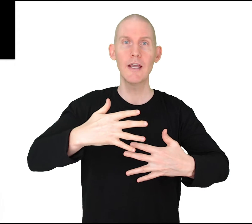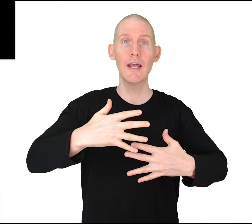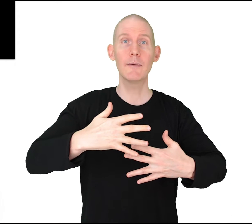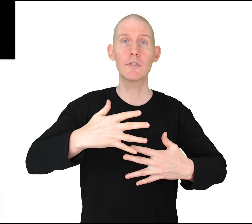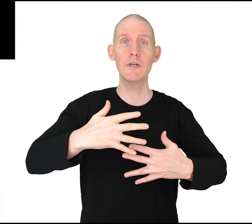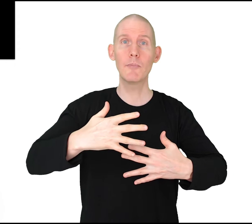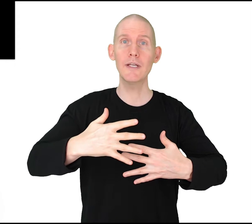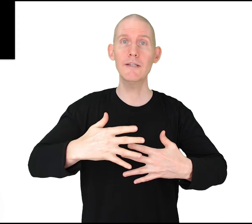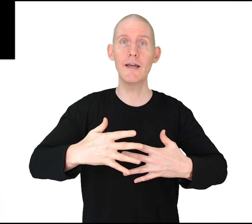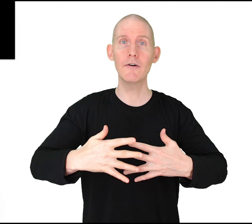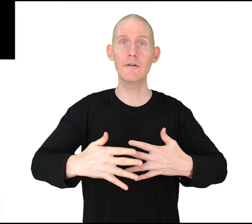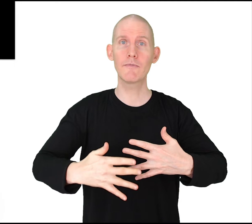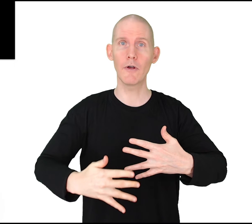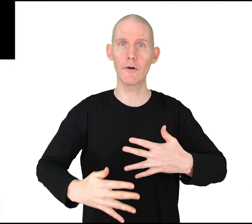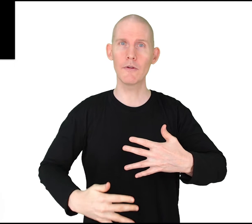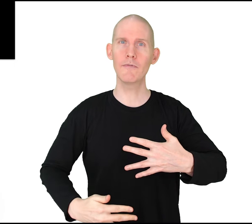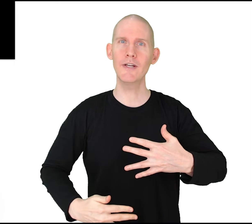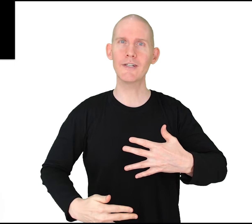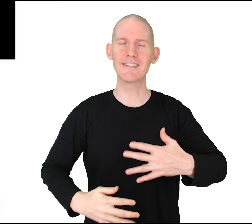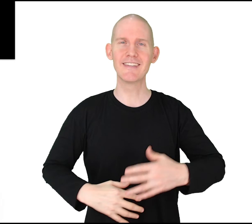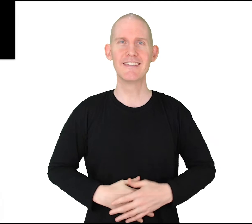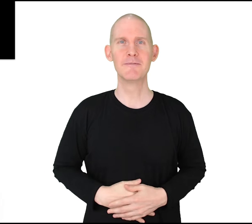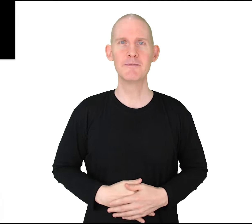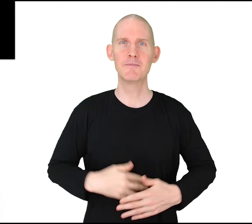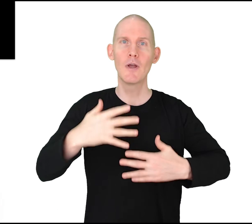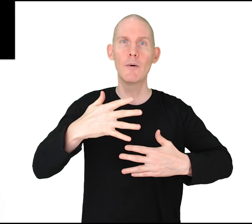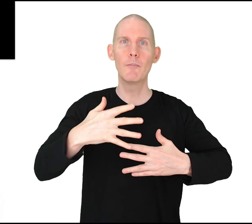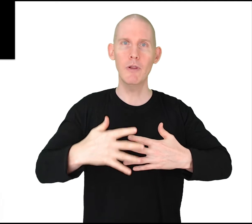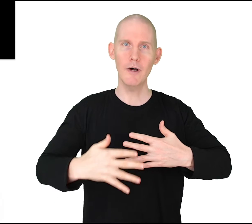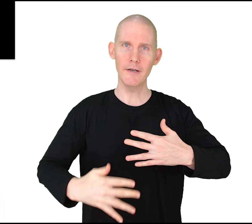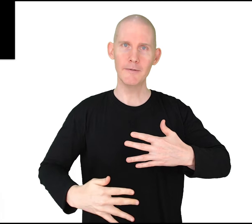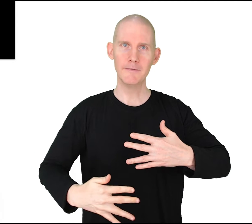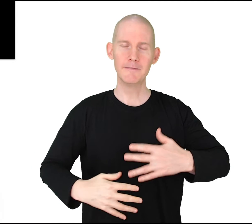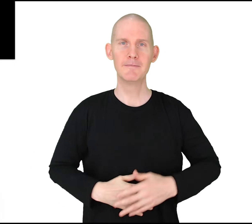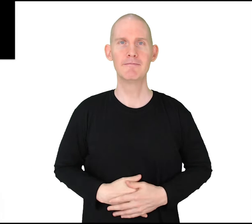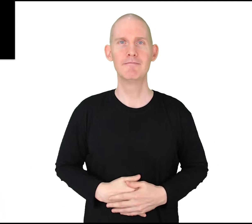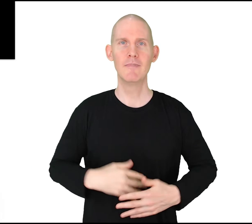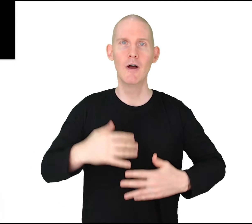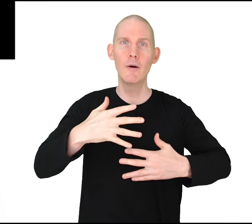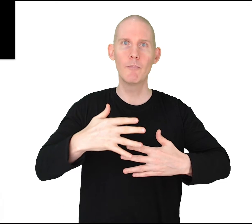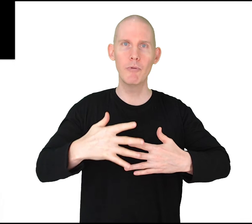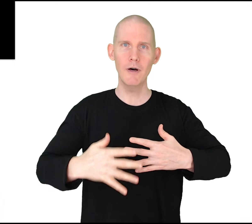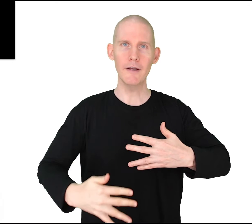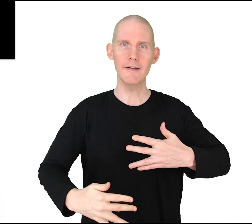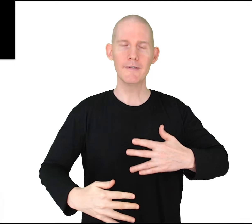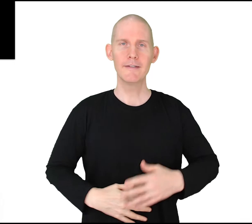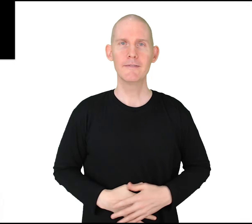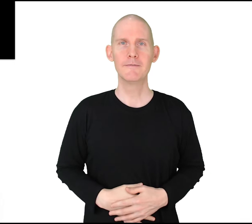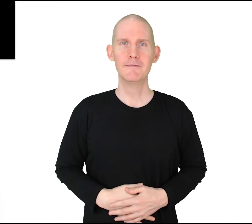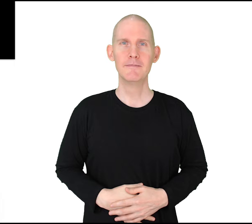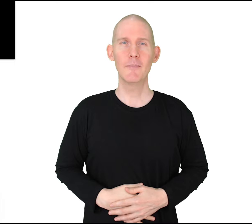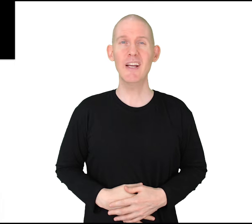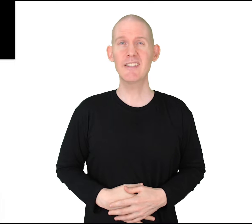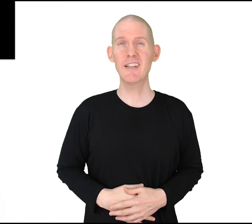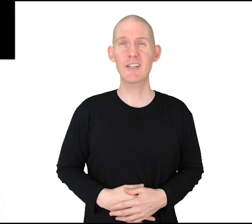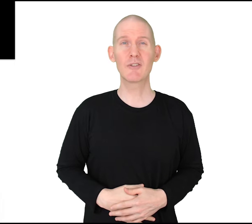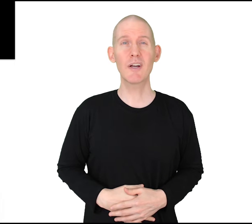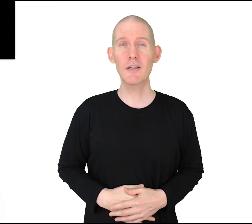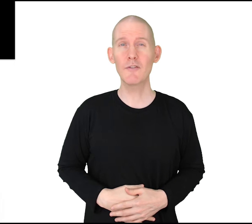I'm just going to bring it down and flutter the fingers. Blood. Blood. Imagine like a trickle of blood